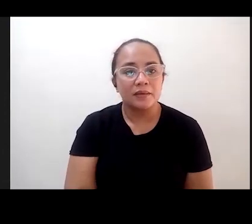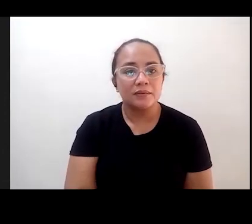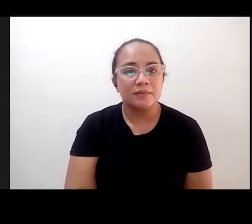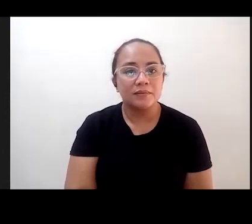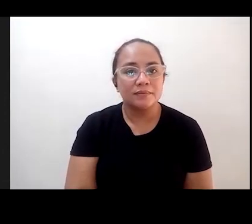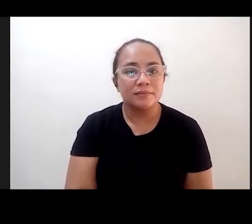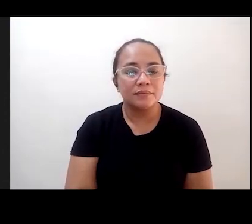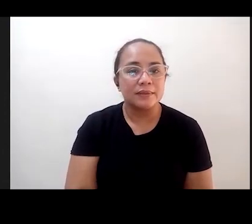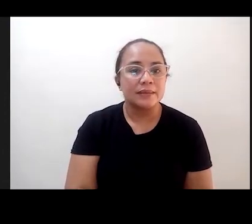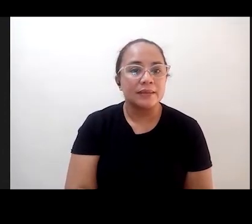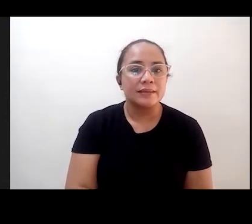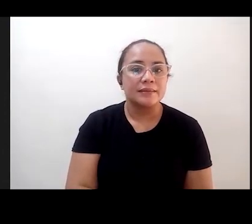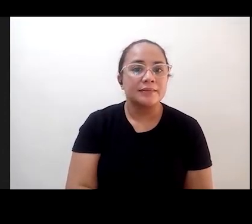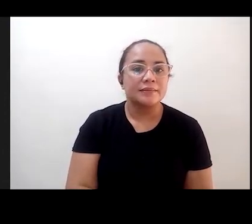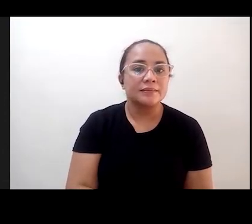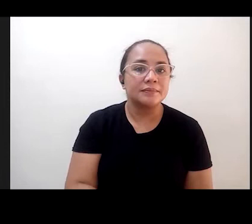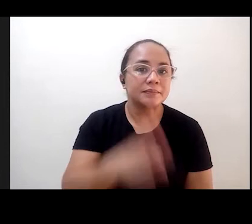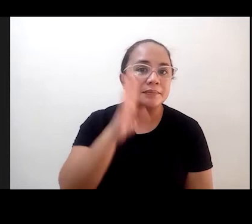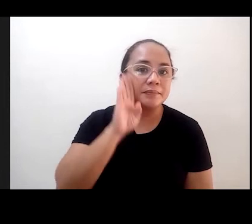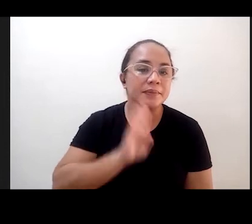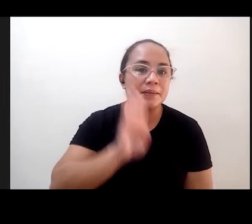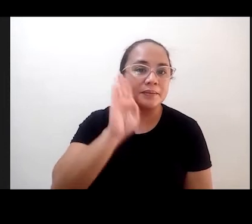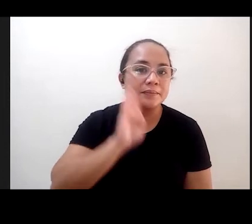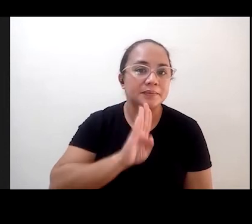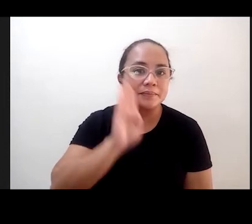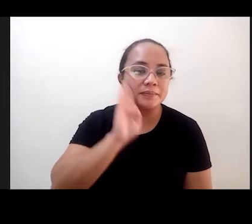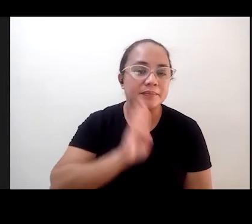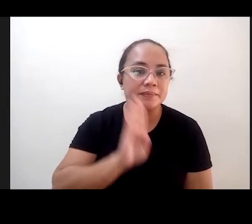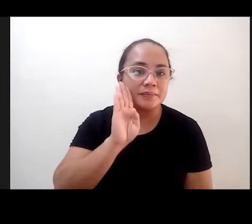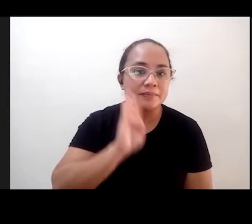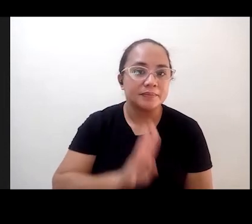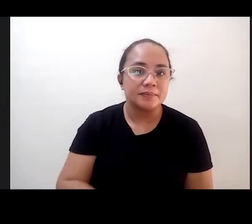Brown, brown.